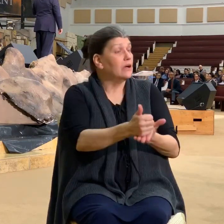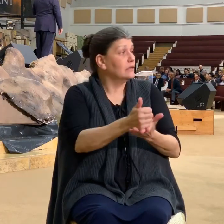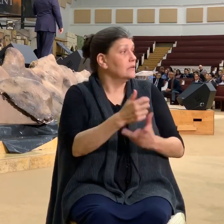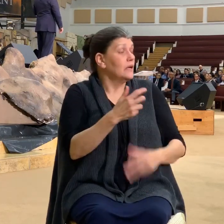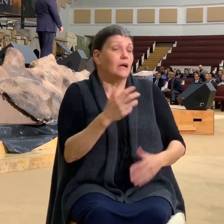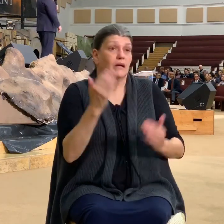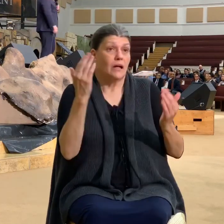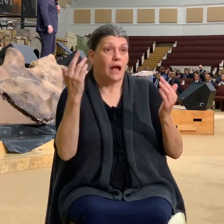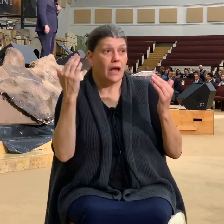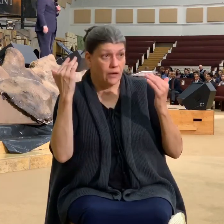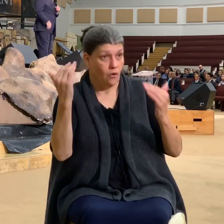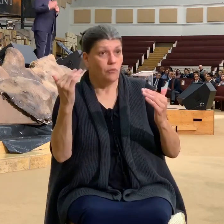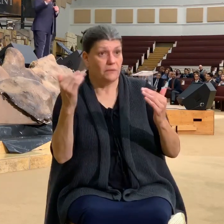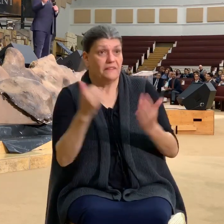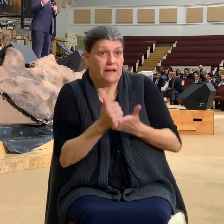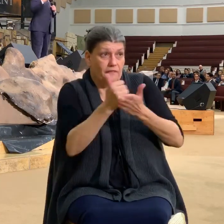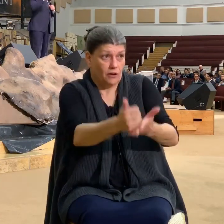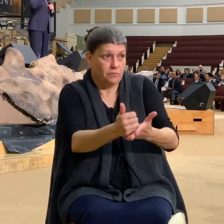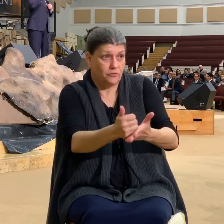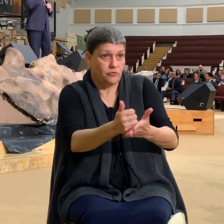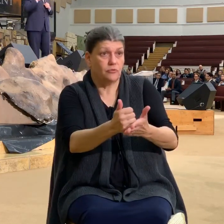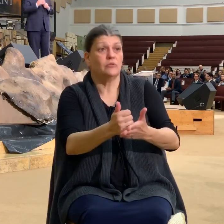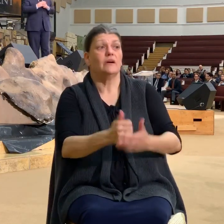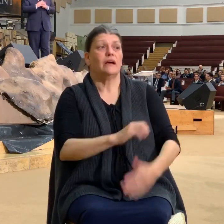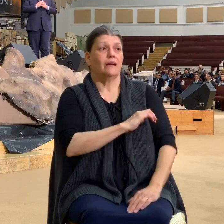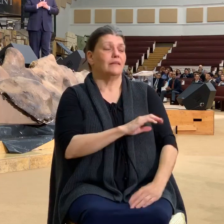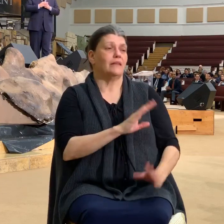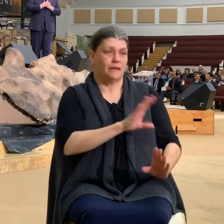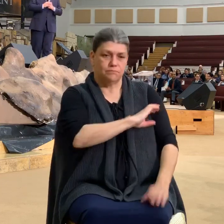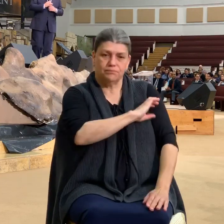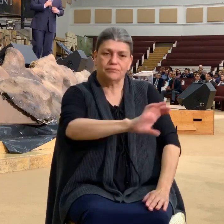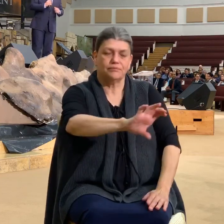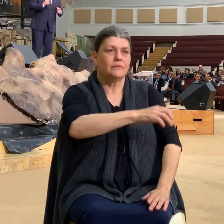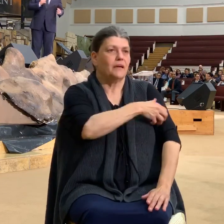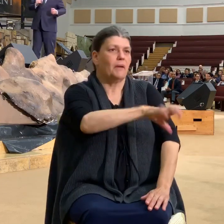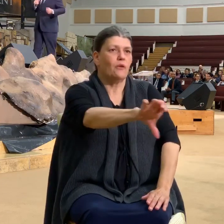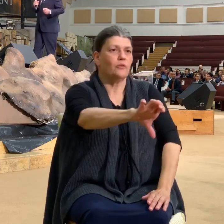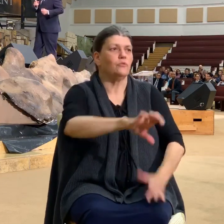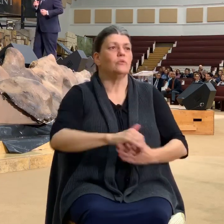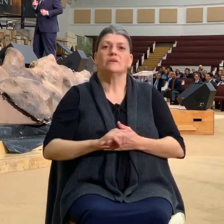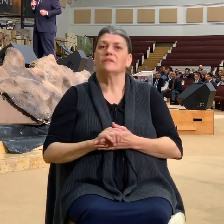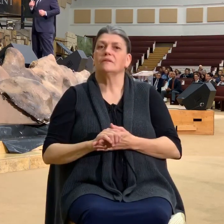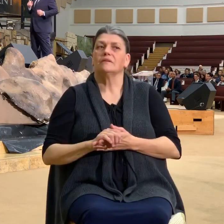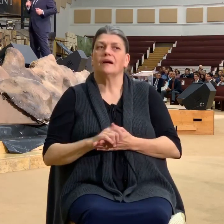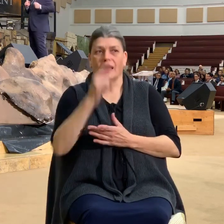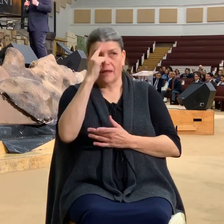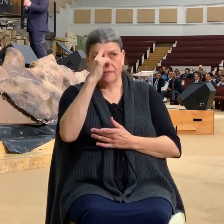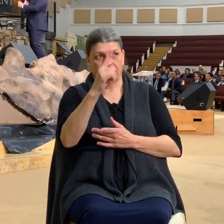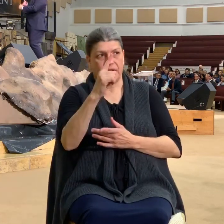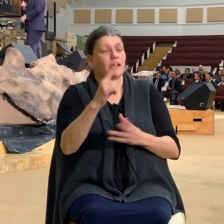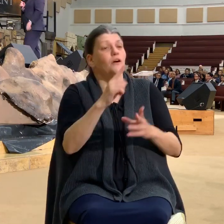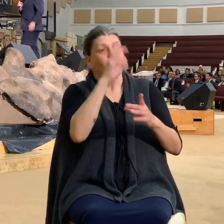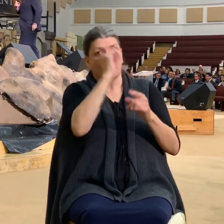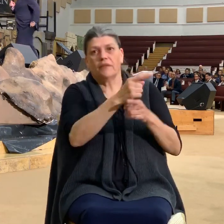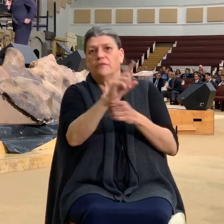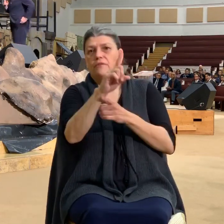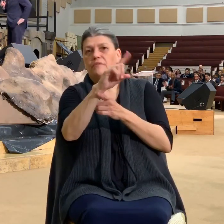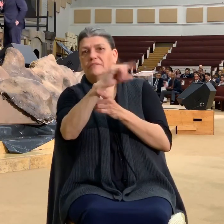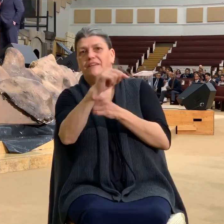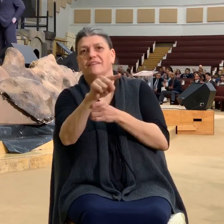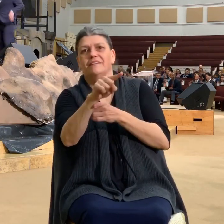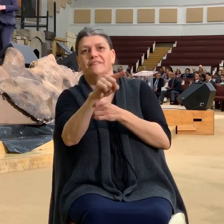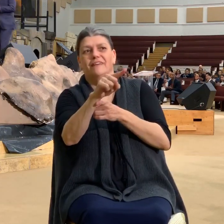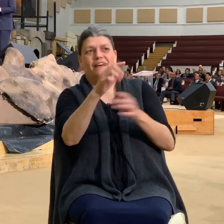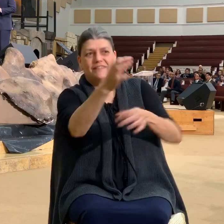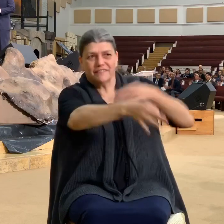to you. And we're going to be doing this on a monthly basis. And I think Brother Diaz did an outstanding job serving the